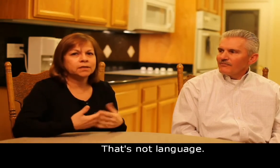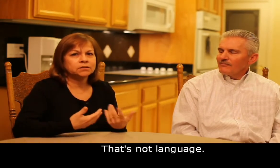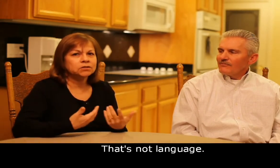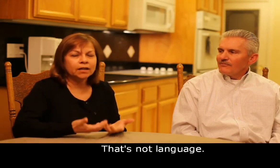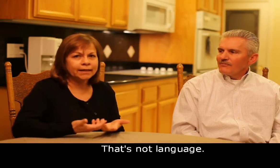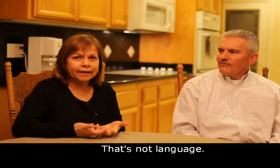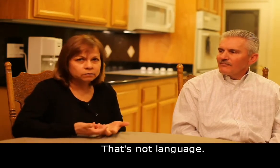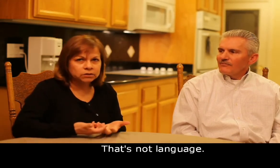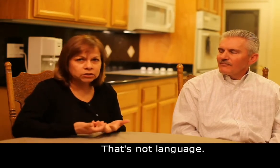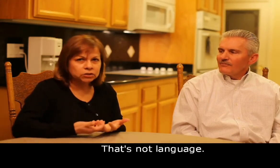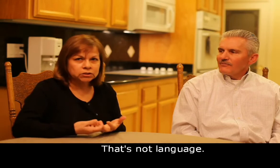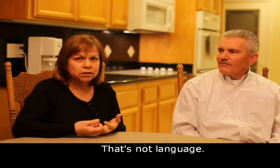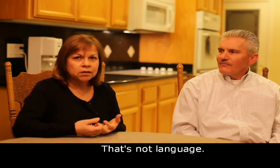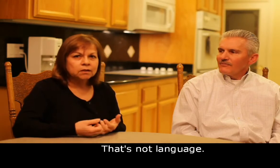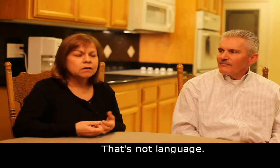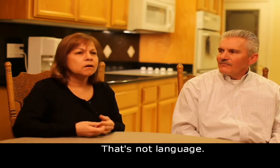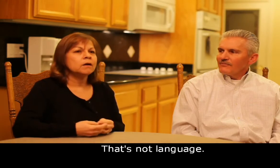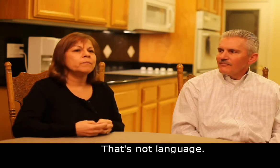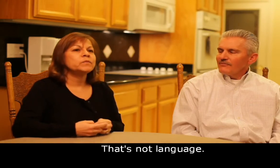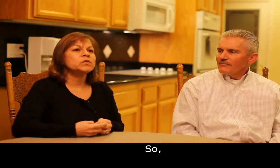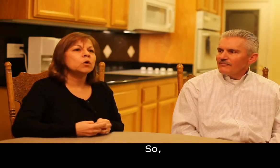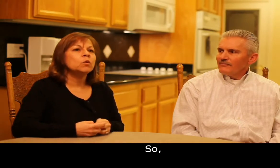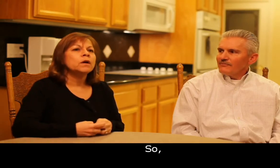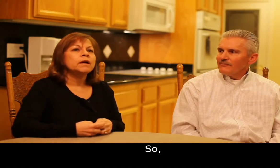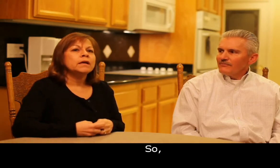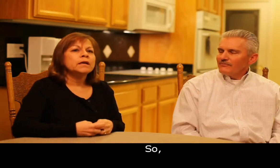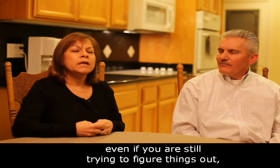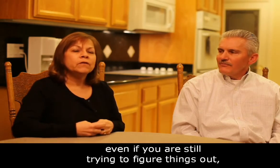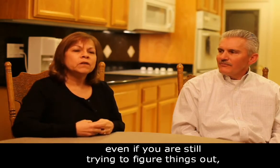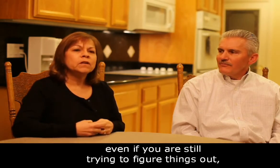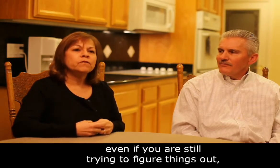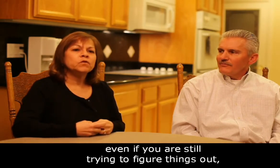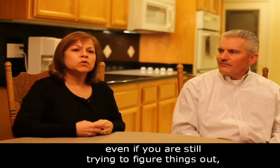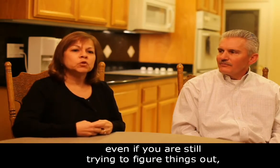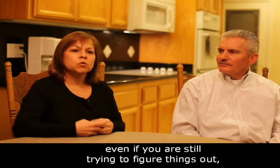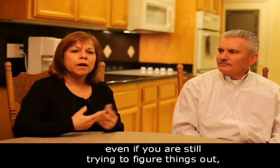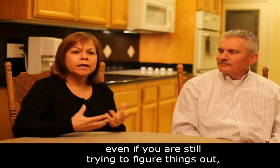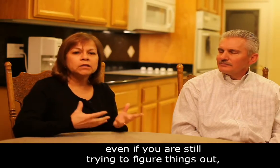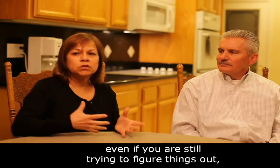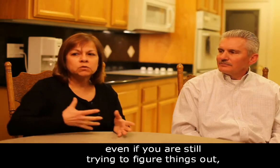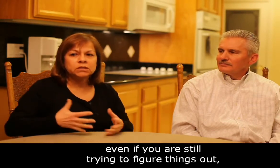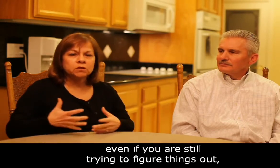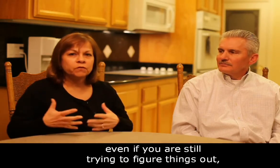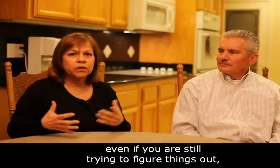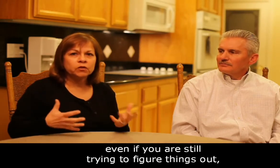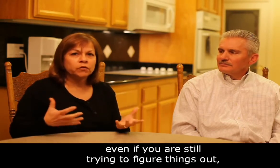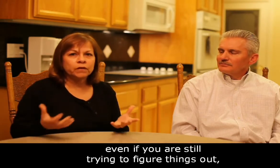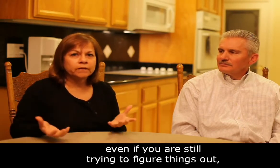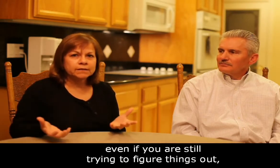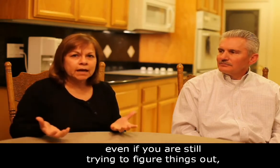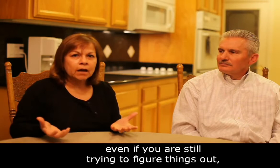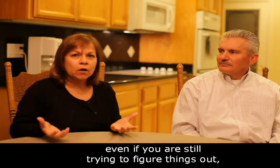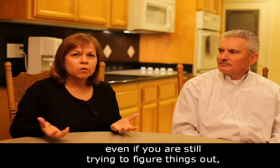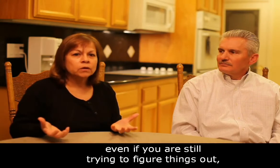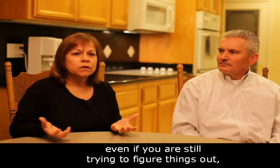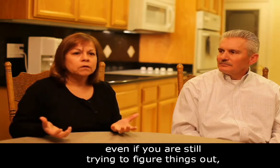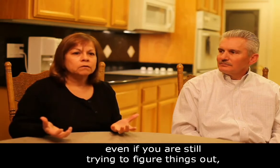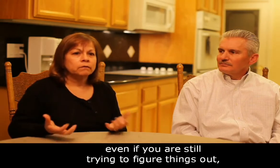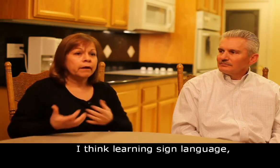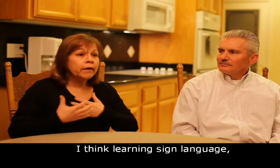That's not language. So even if you're trying to still figure things out, I